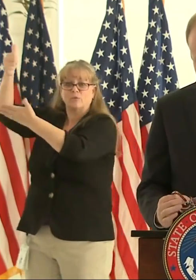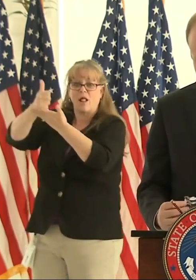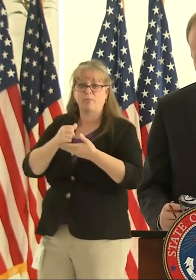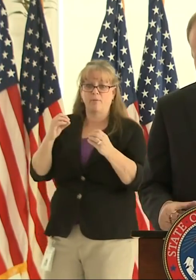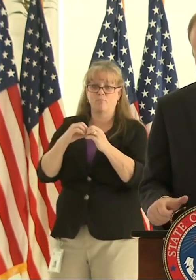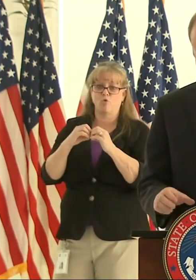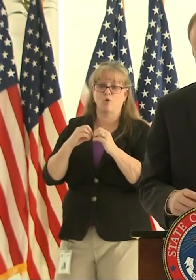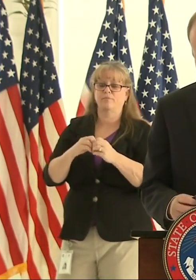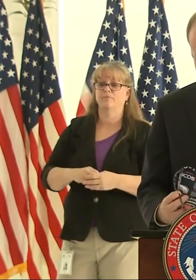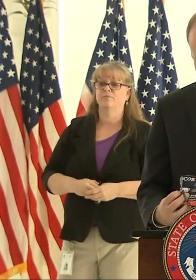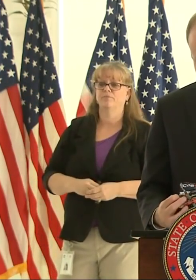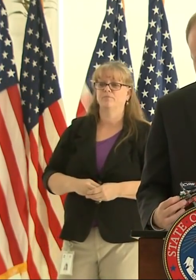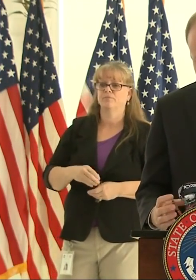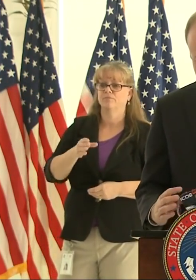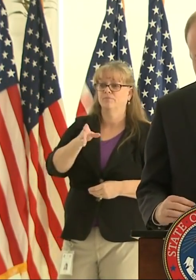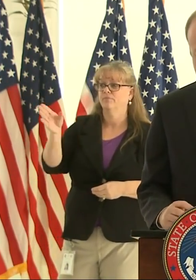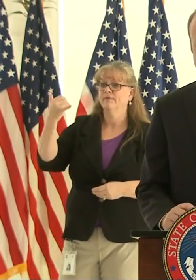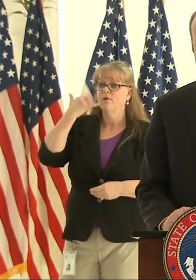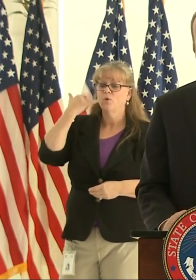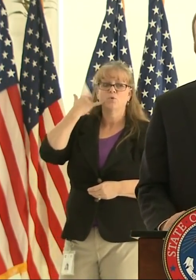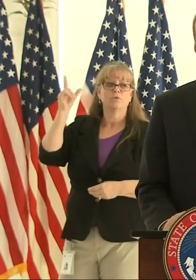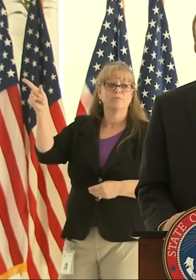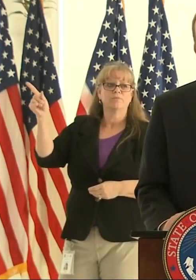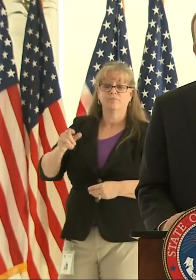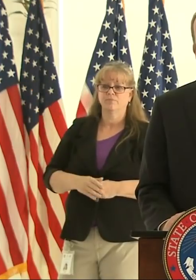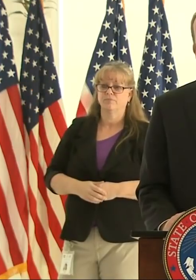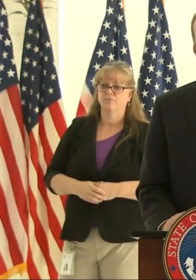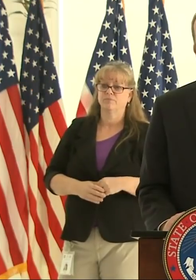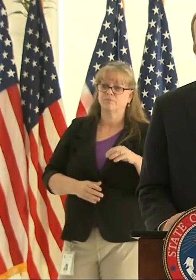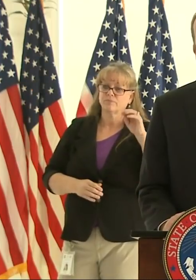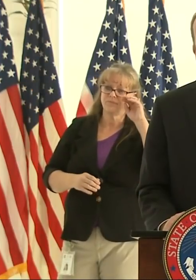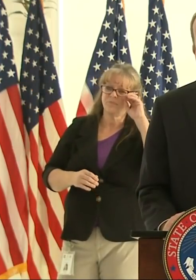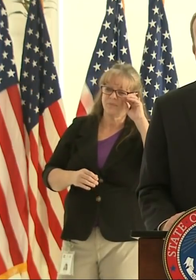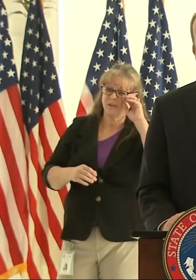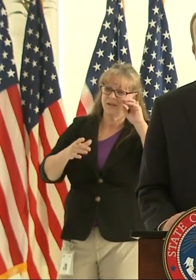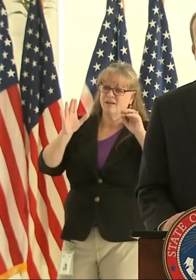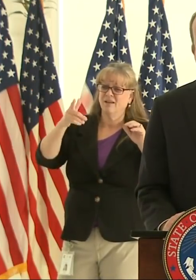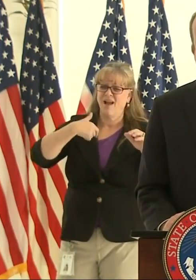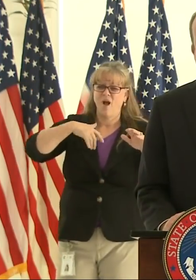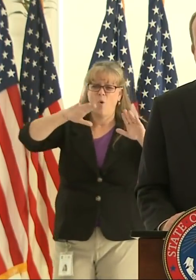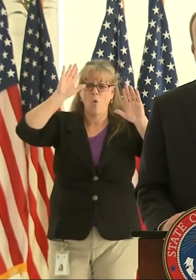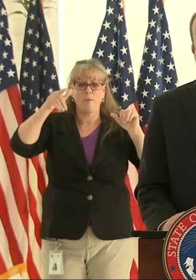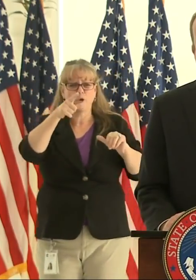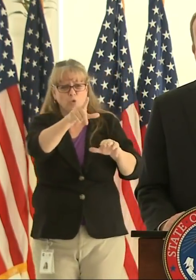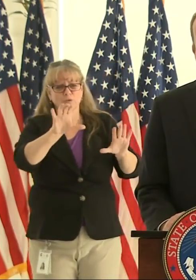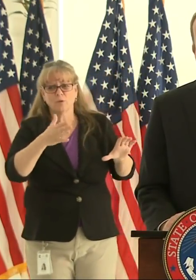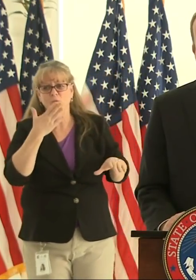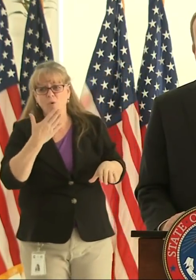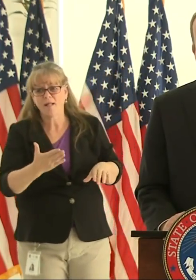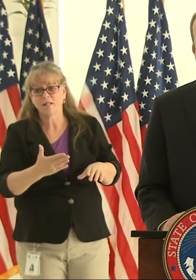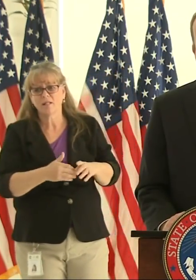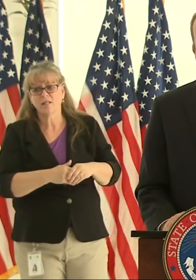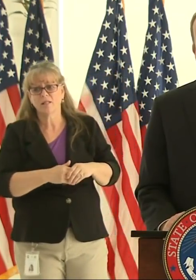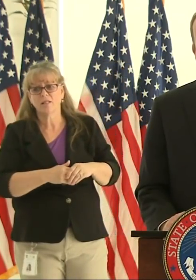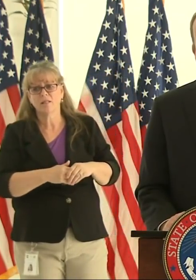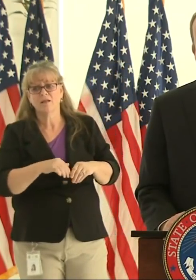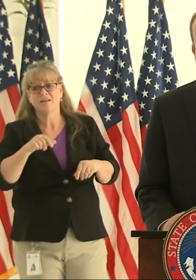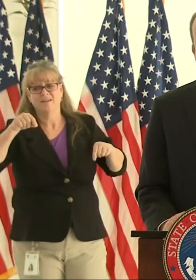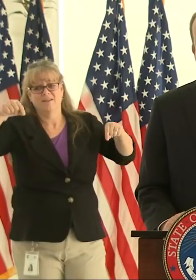Hi, Governor. Alex Rose here with Fox 31, hoping you're doing well. Today, the governor of Georgia also rolled back restrictions, but his